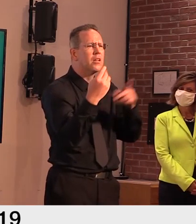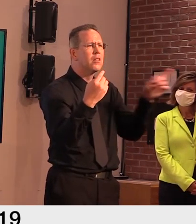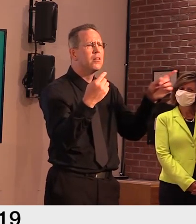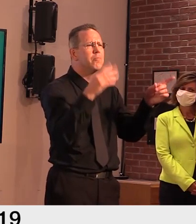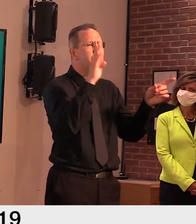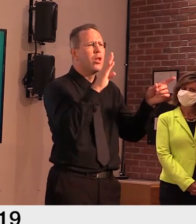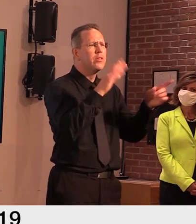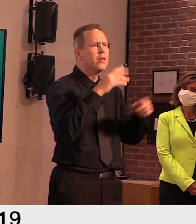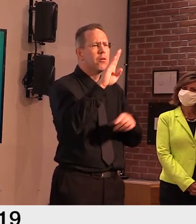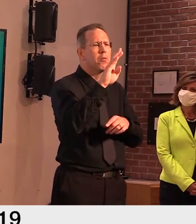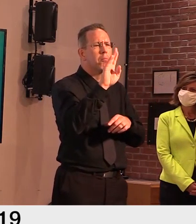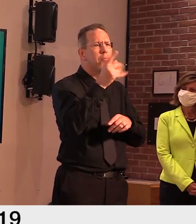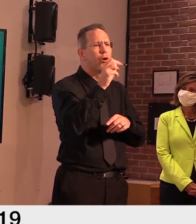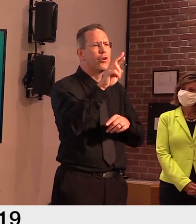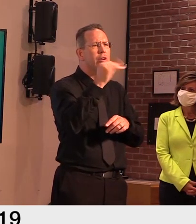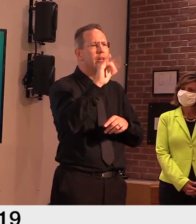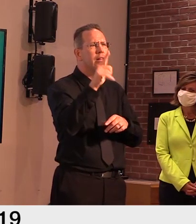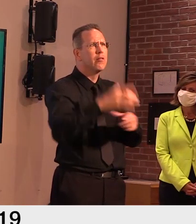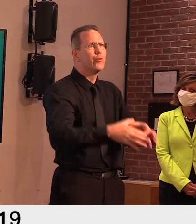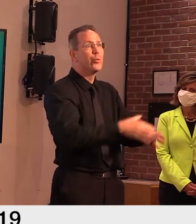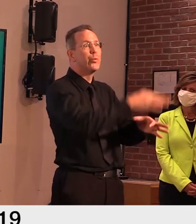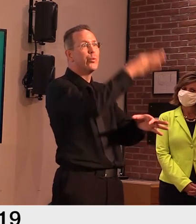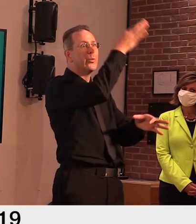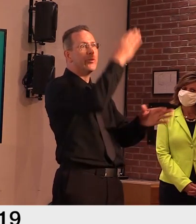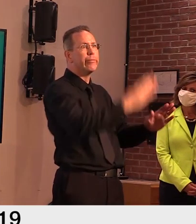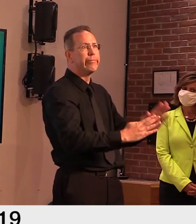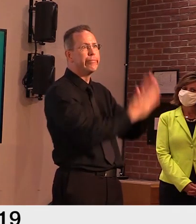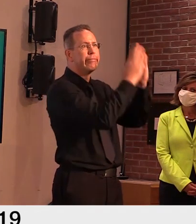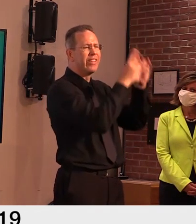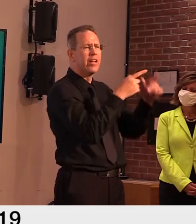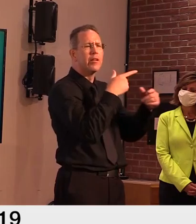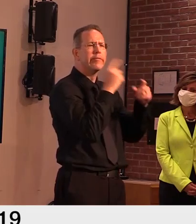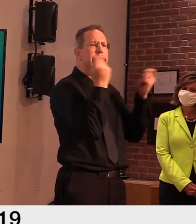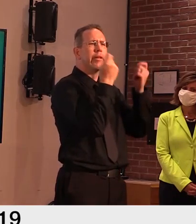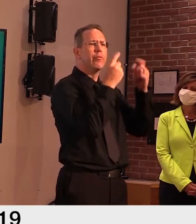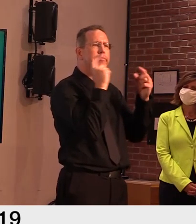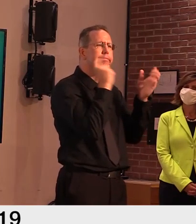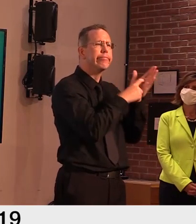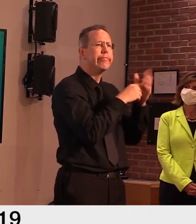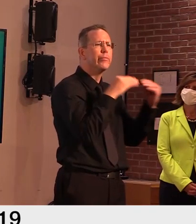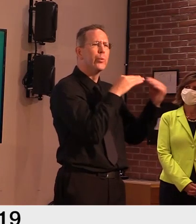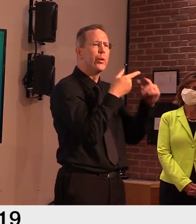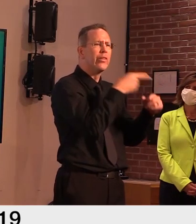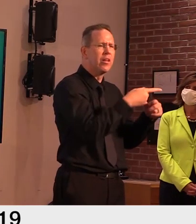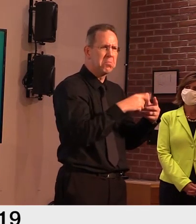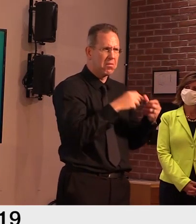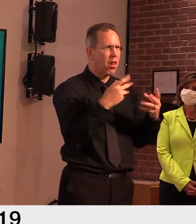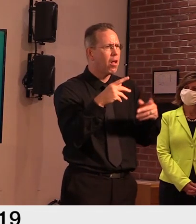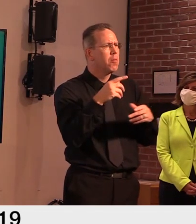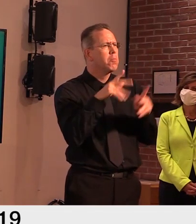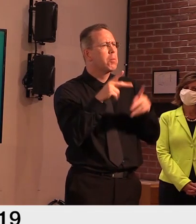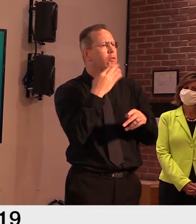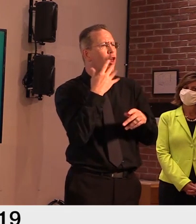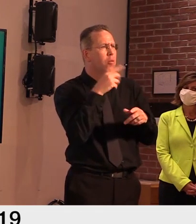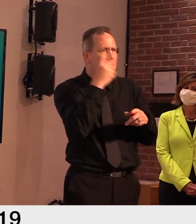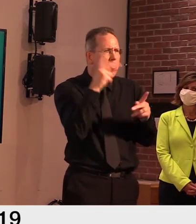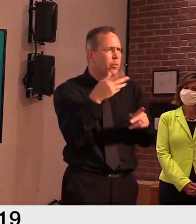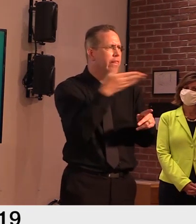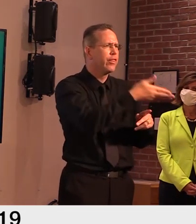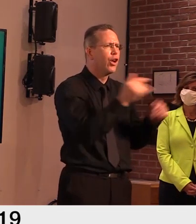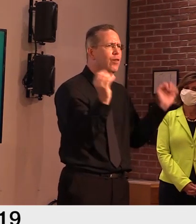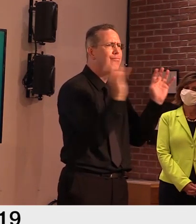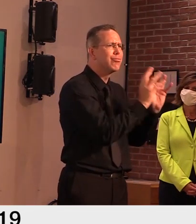And you know, we didn't mention Bunker Hill Day. And I mean,